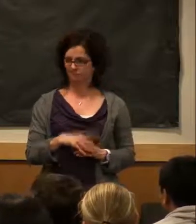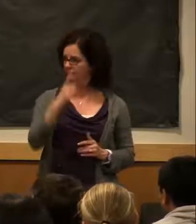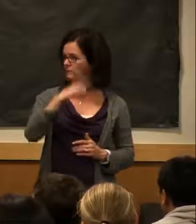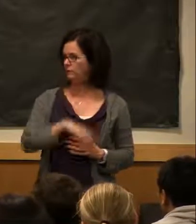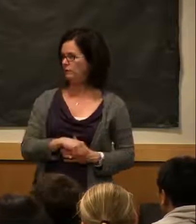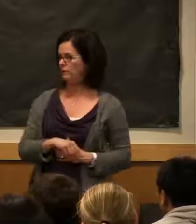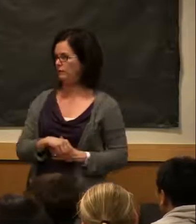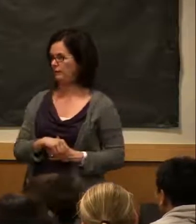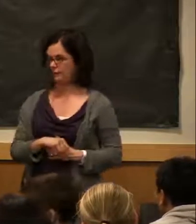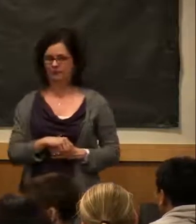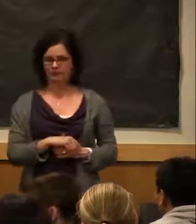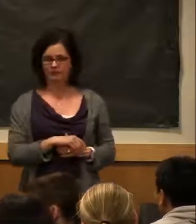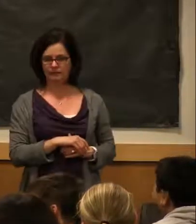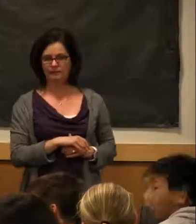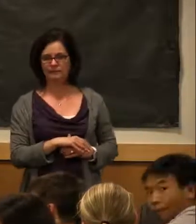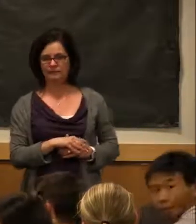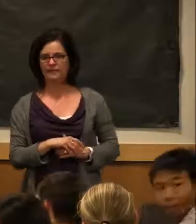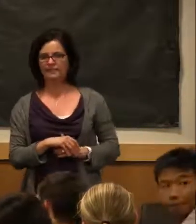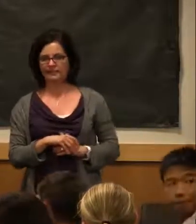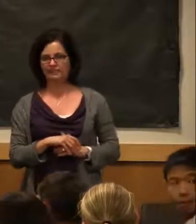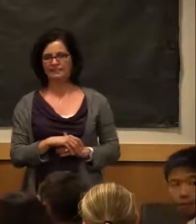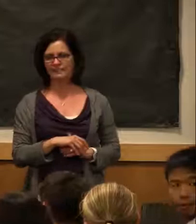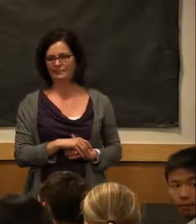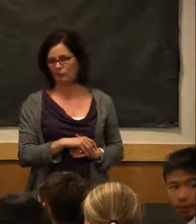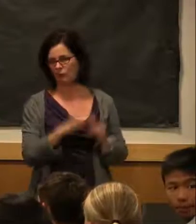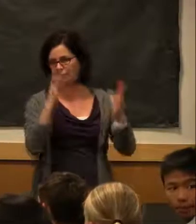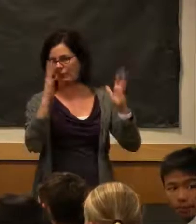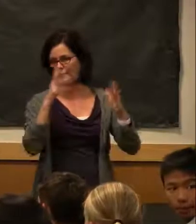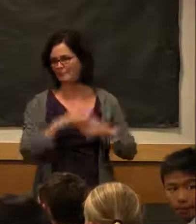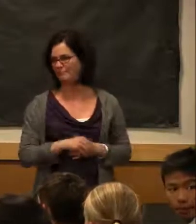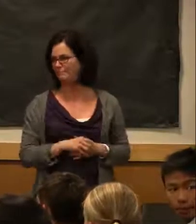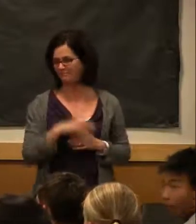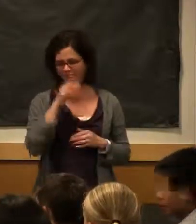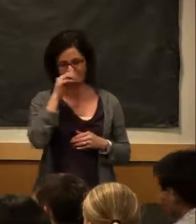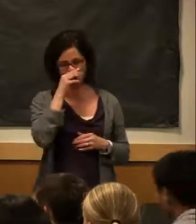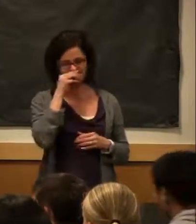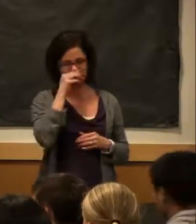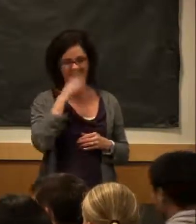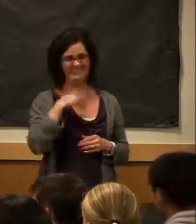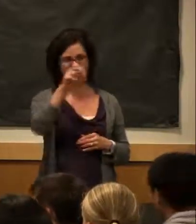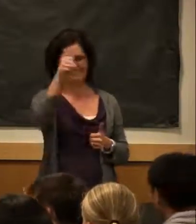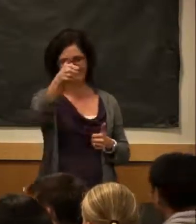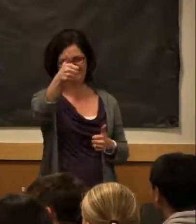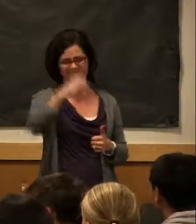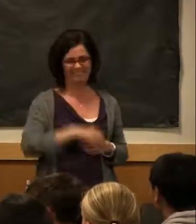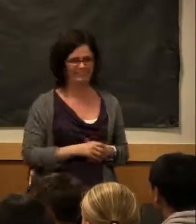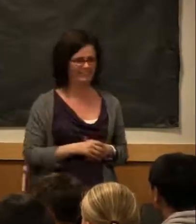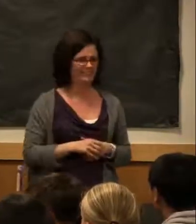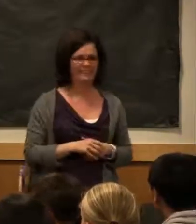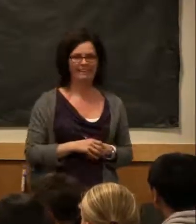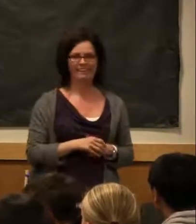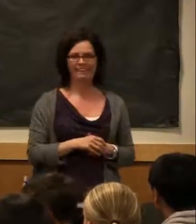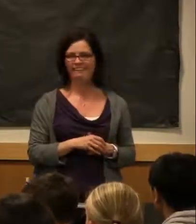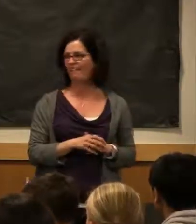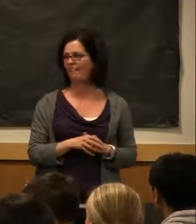Yes. Woman in the back is saying yes. She's waving her hands. Oh, excellent.